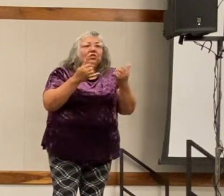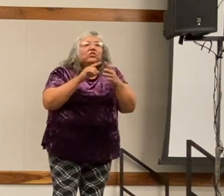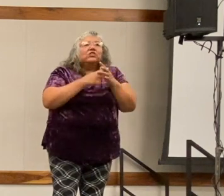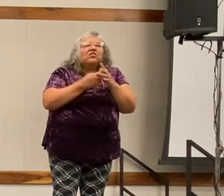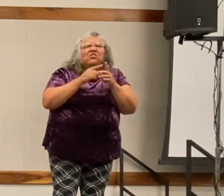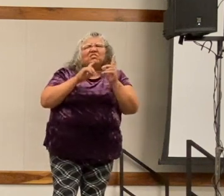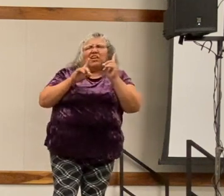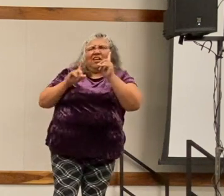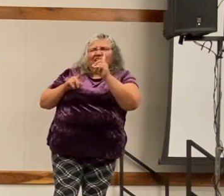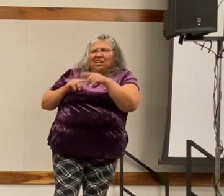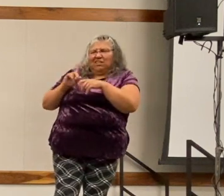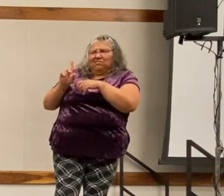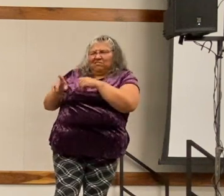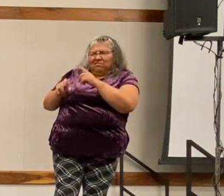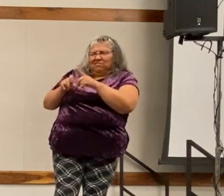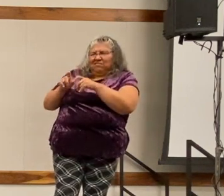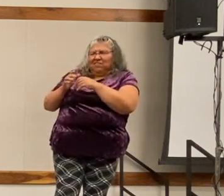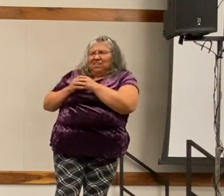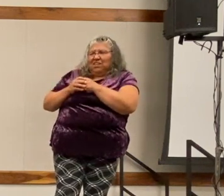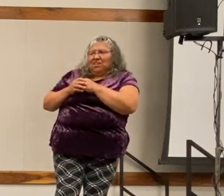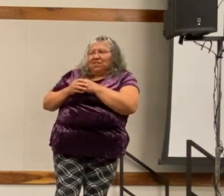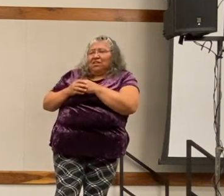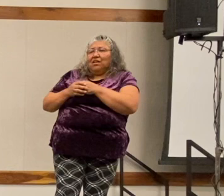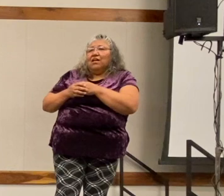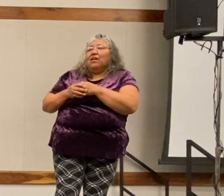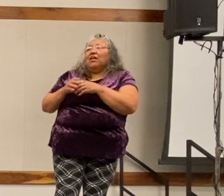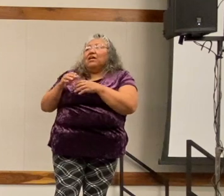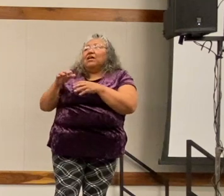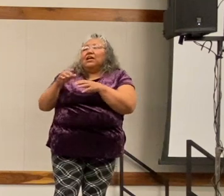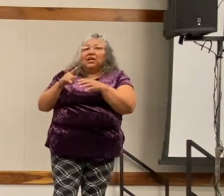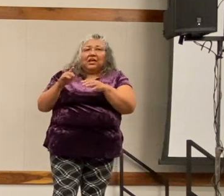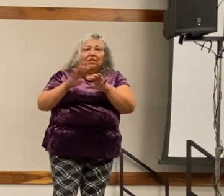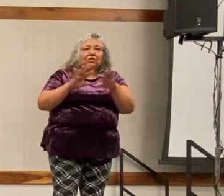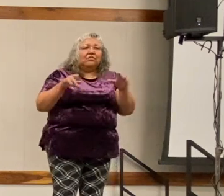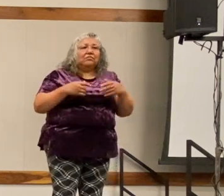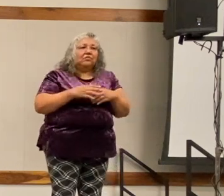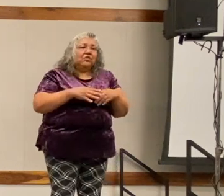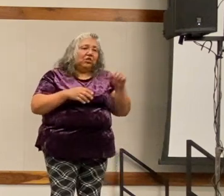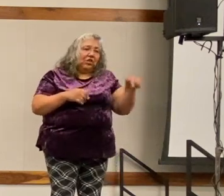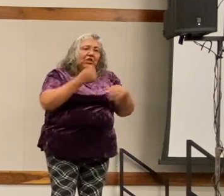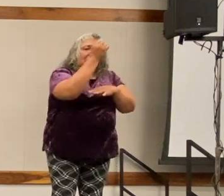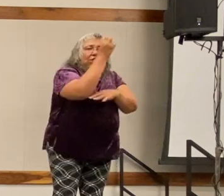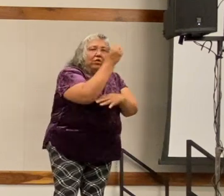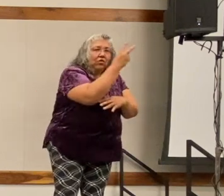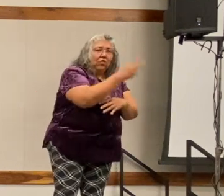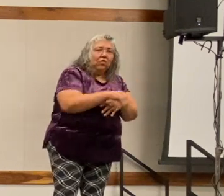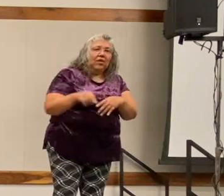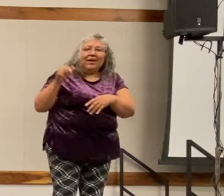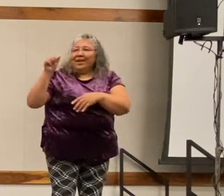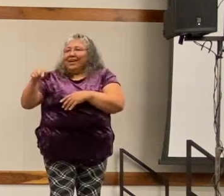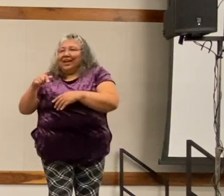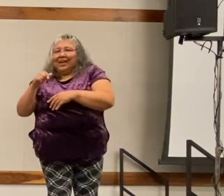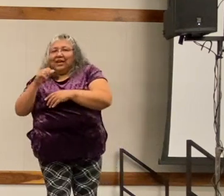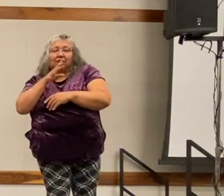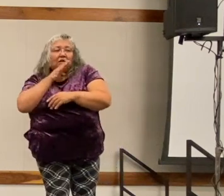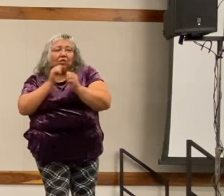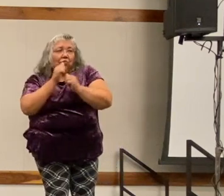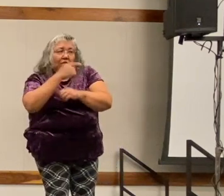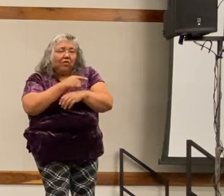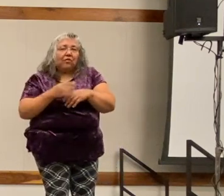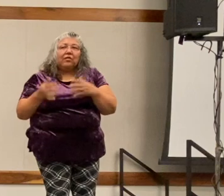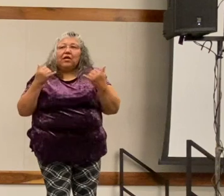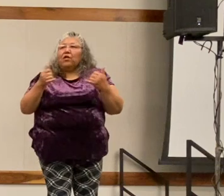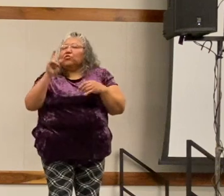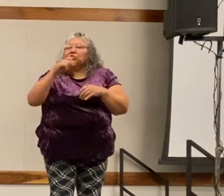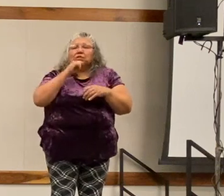starts asking all kinds of questions. He breaks protocol. She's there at noon. Nobody's there to witness this. You should not